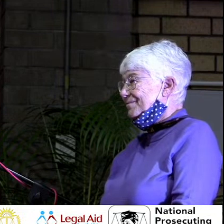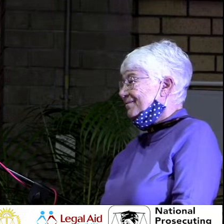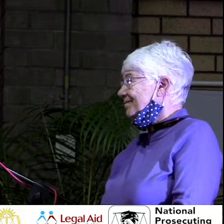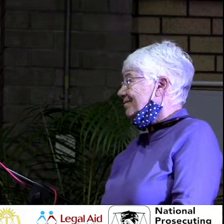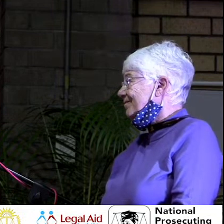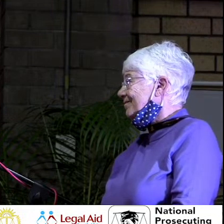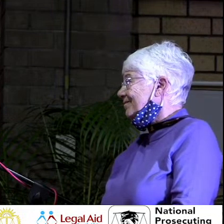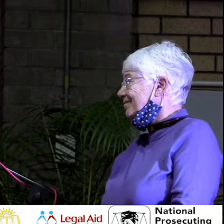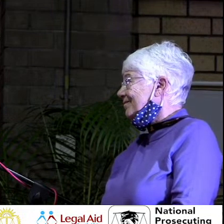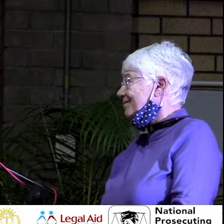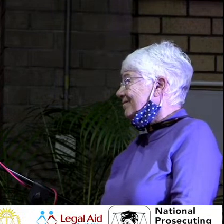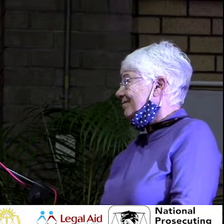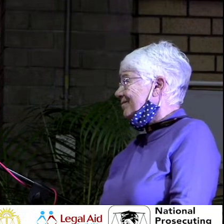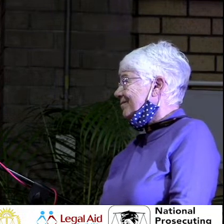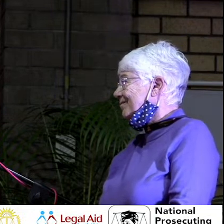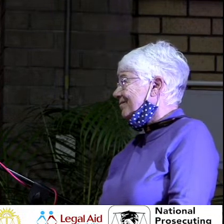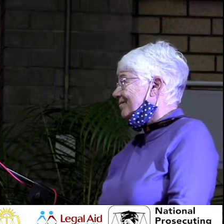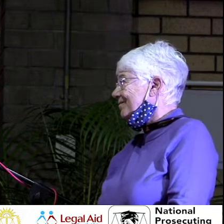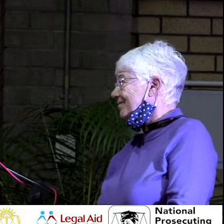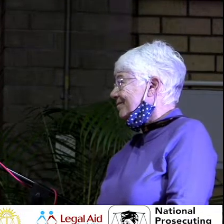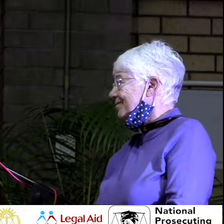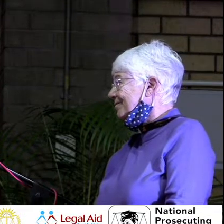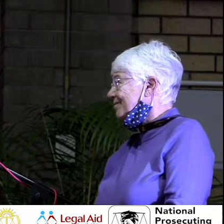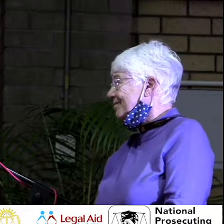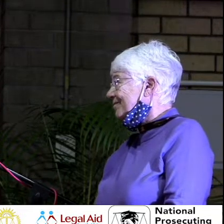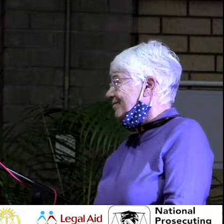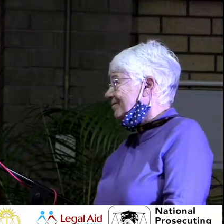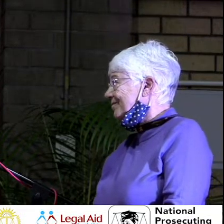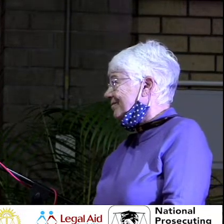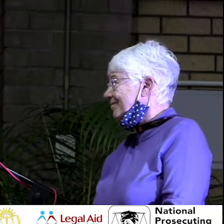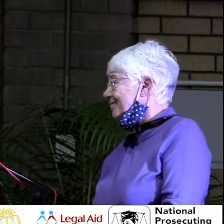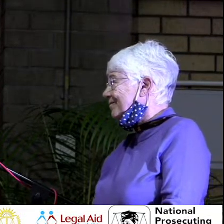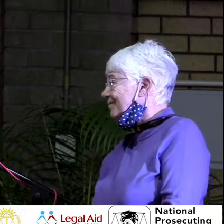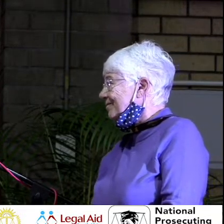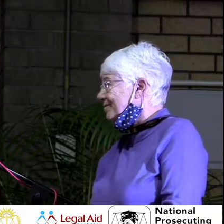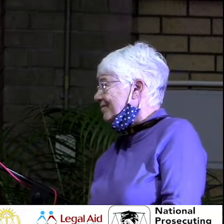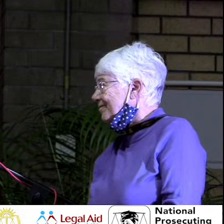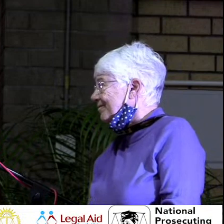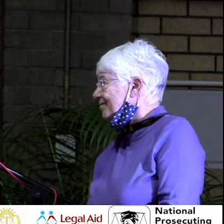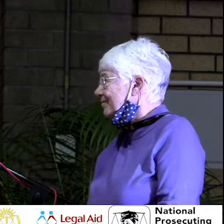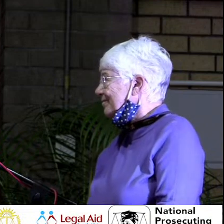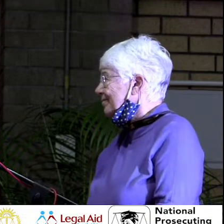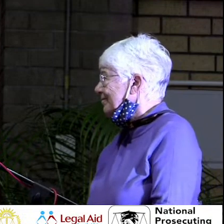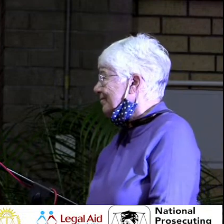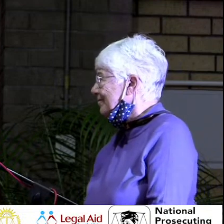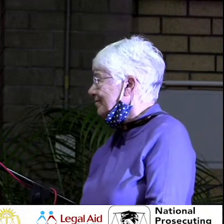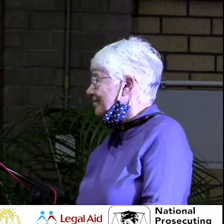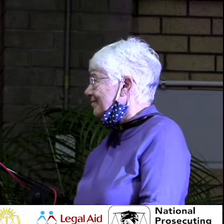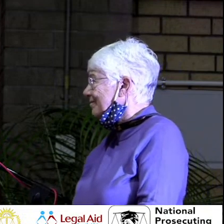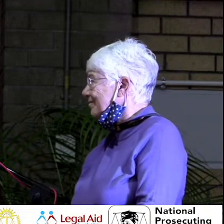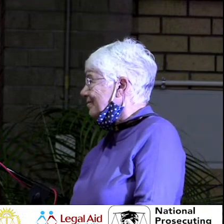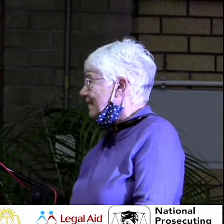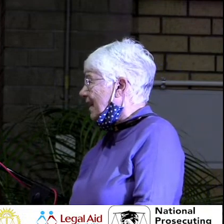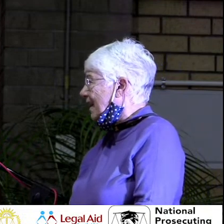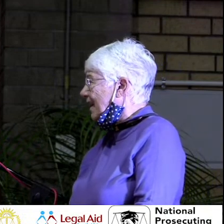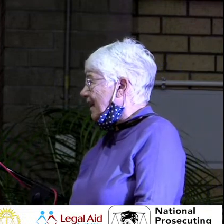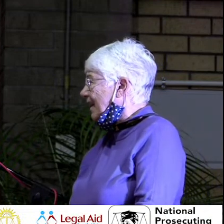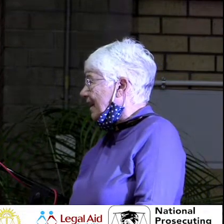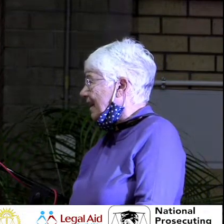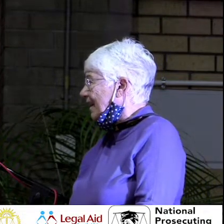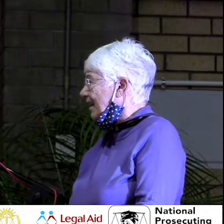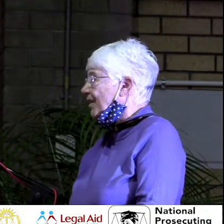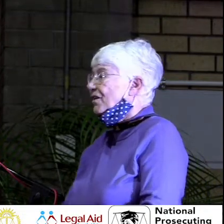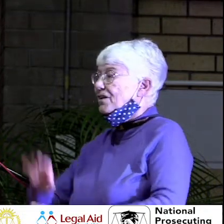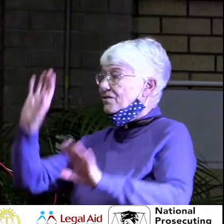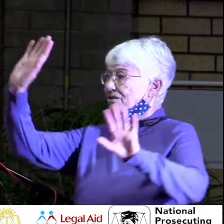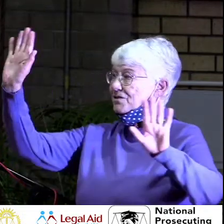Okay. Sorry, I'm sorry if you now receive bad services, but that is not what is supposed to be. Government, from